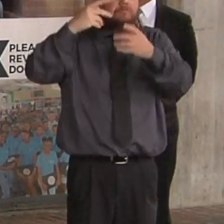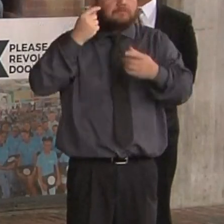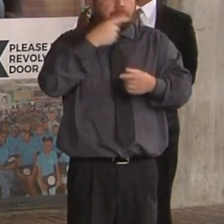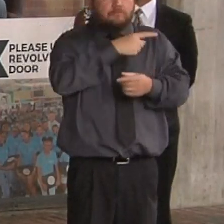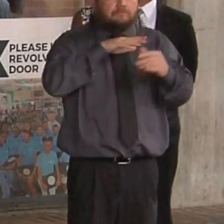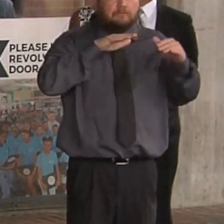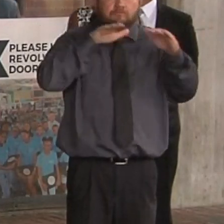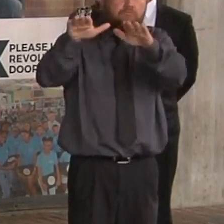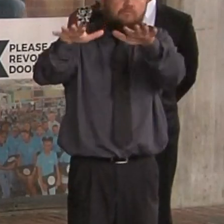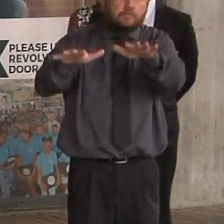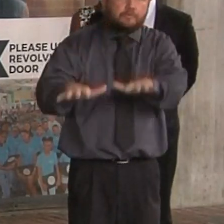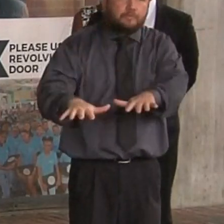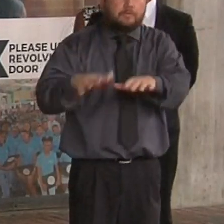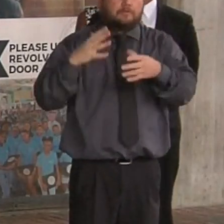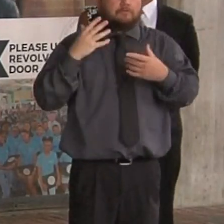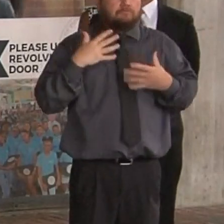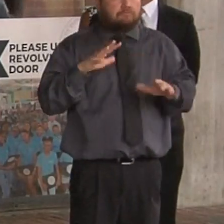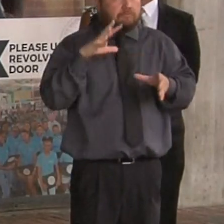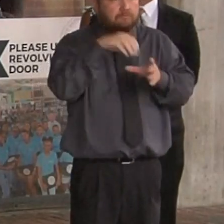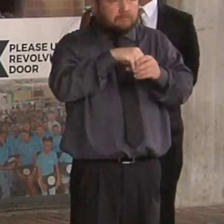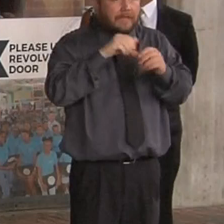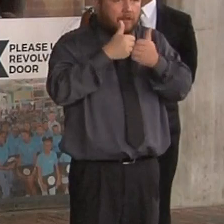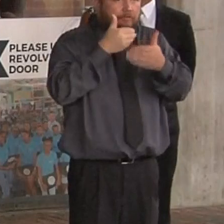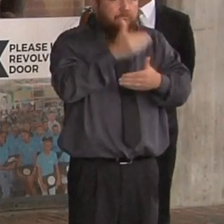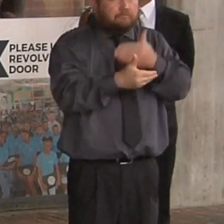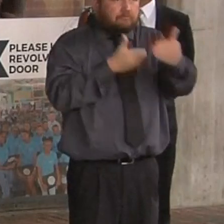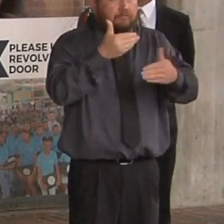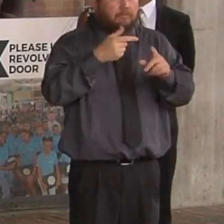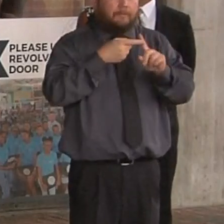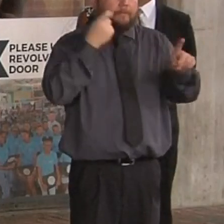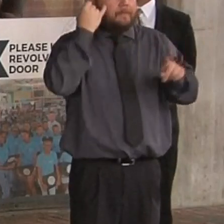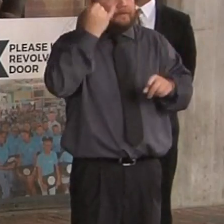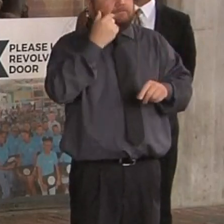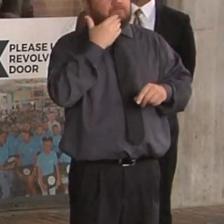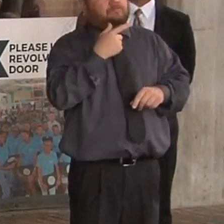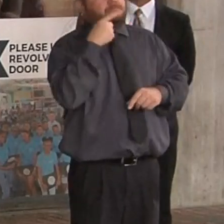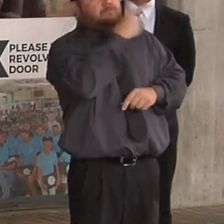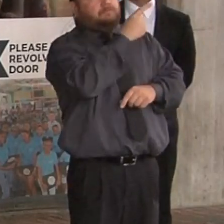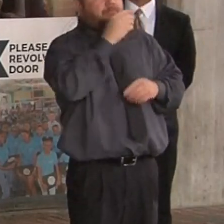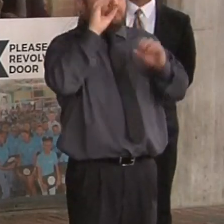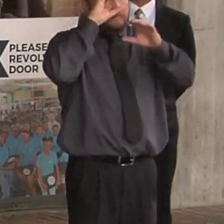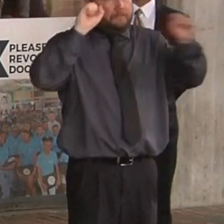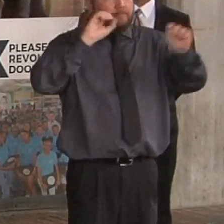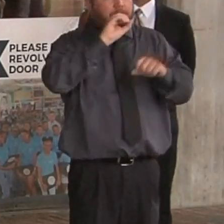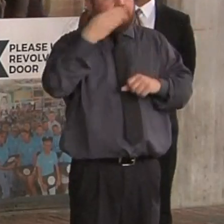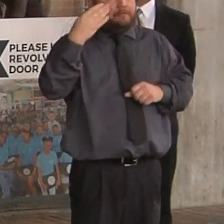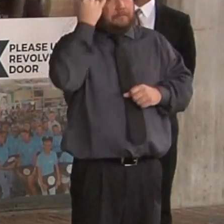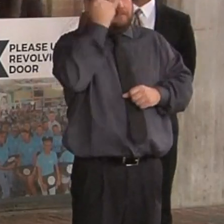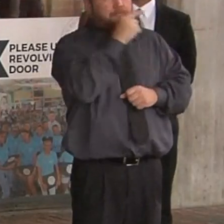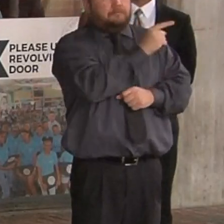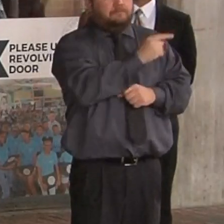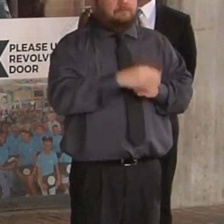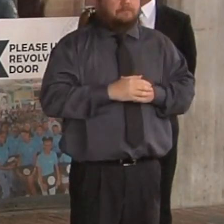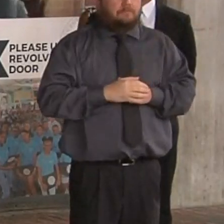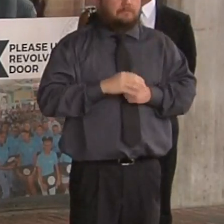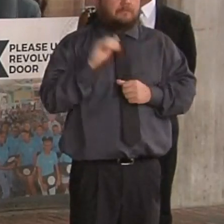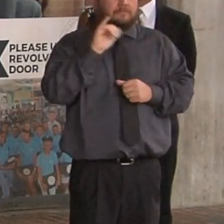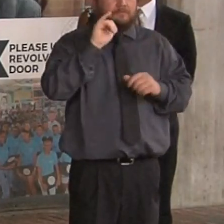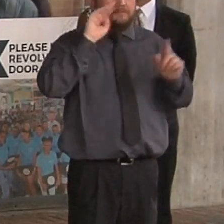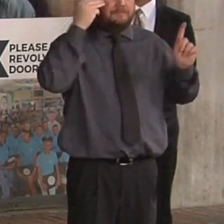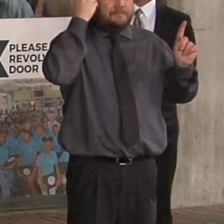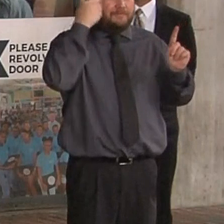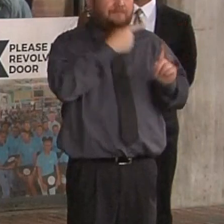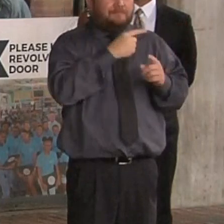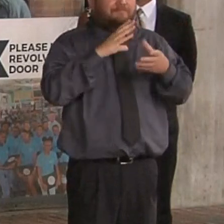new. But as the mayor stated, there's always room for improvement. The recommendations for the police department to